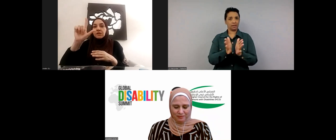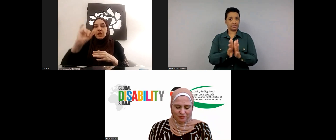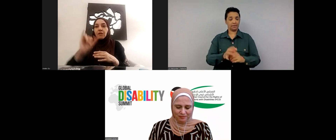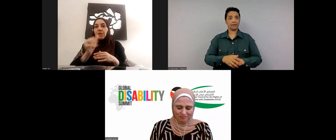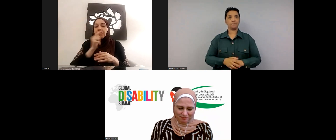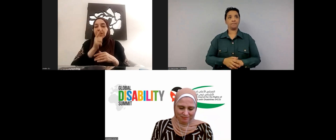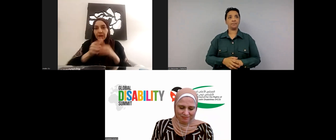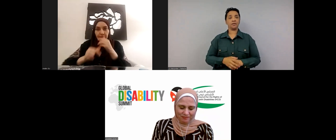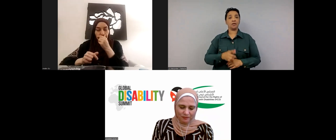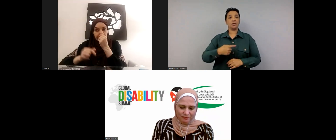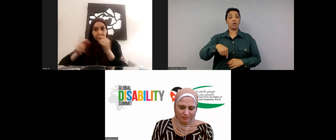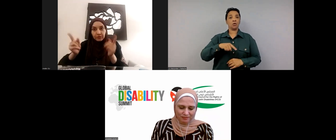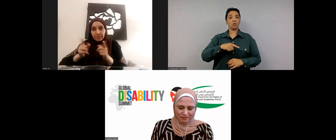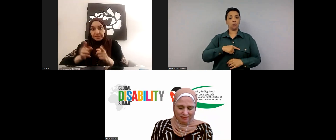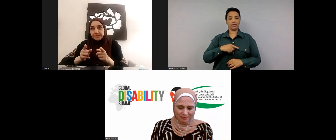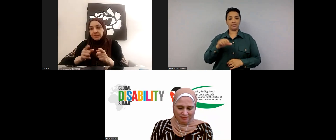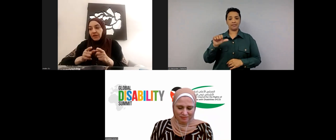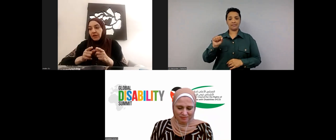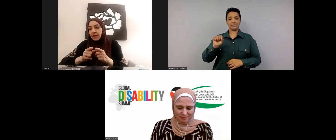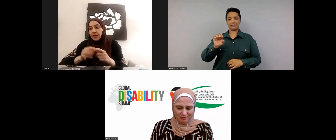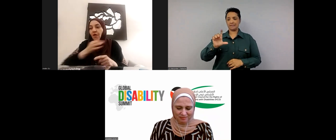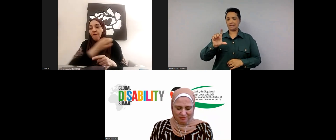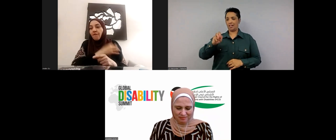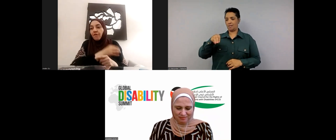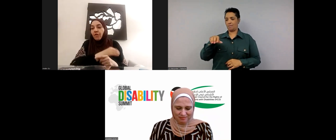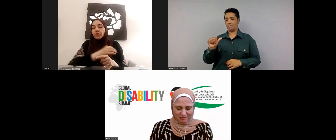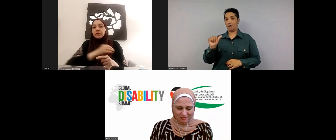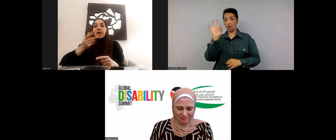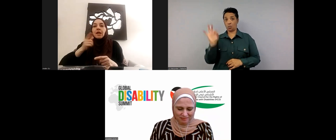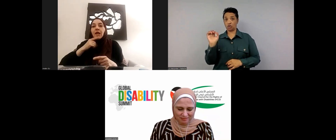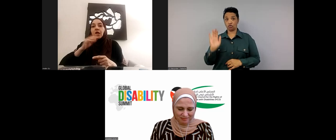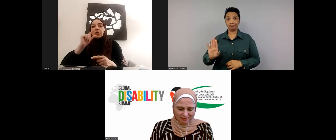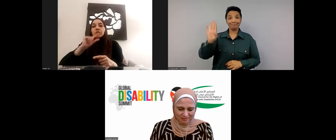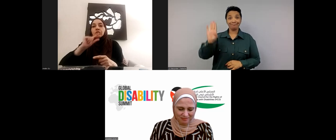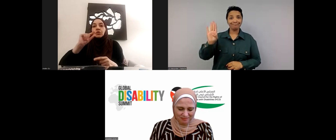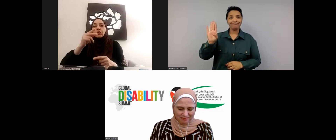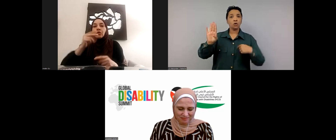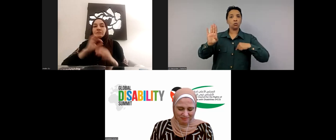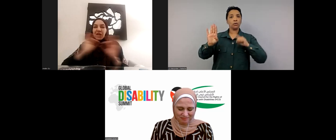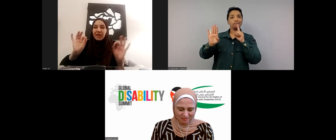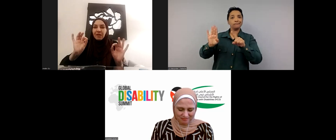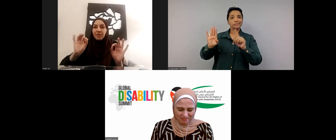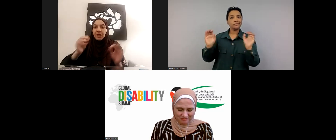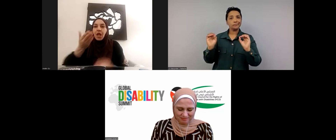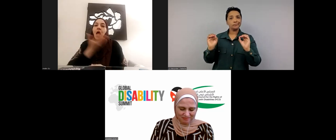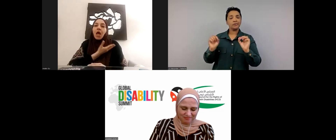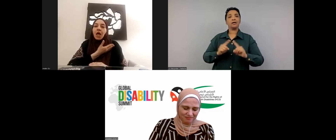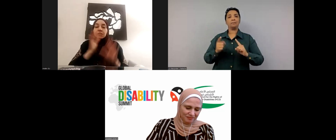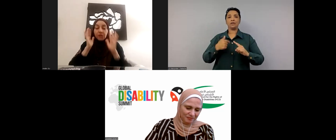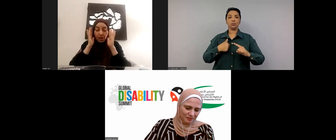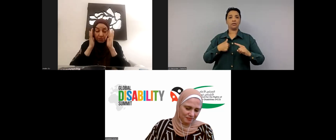of Madam Selma, but we didn't give the floor to our deep